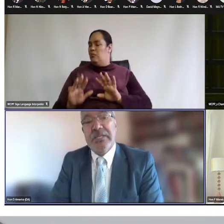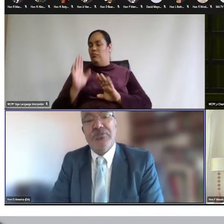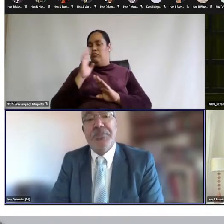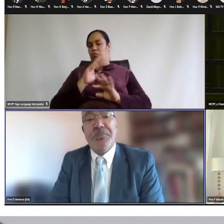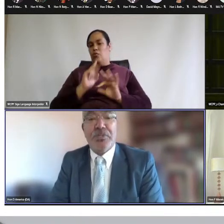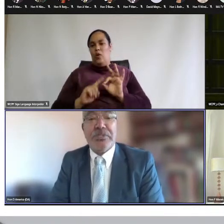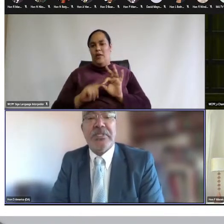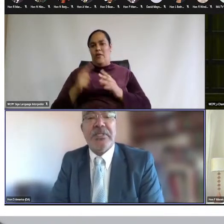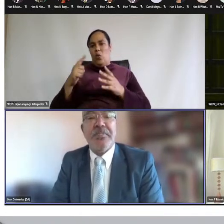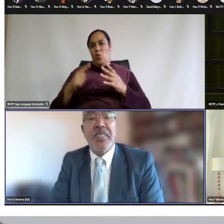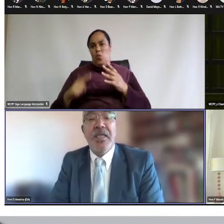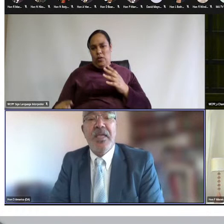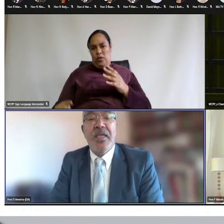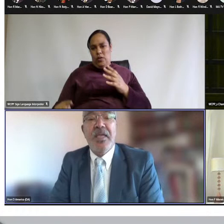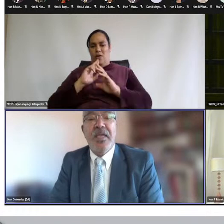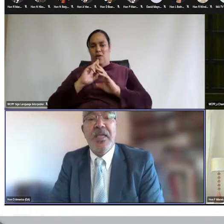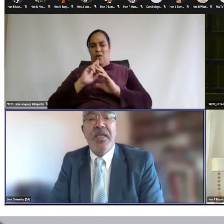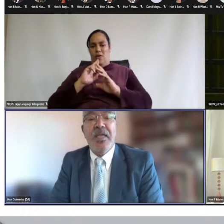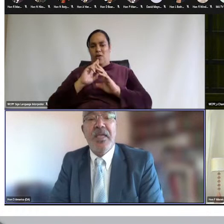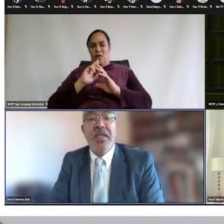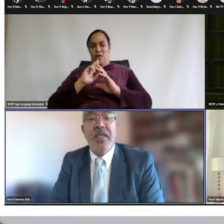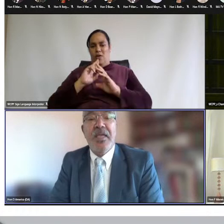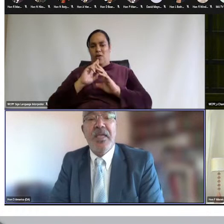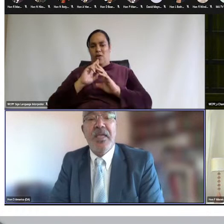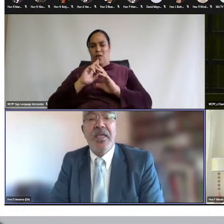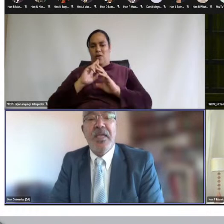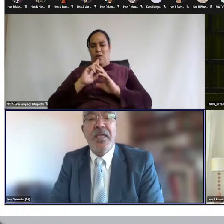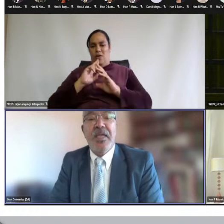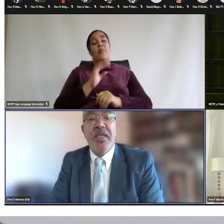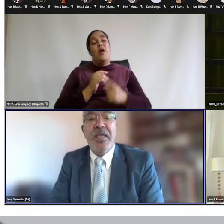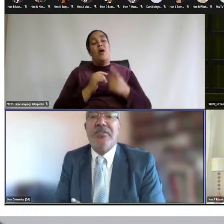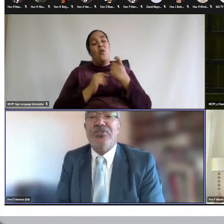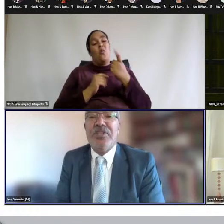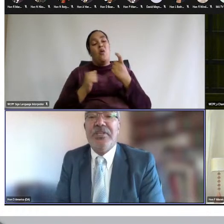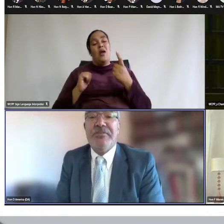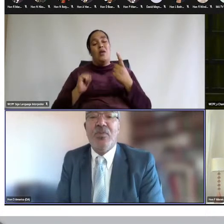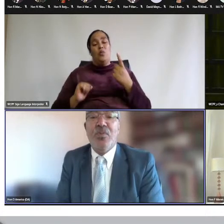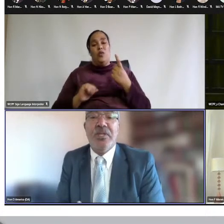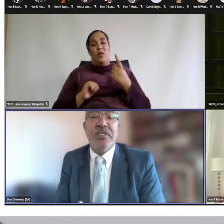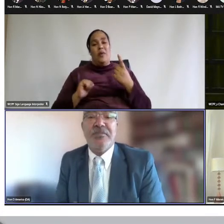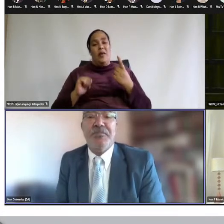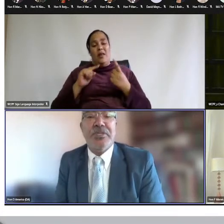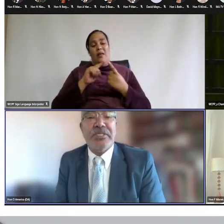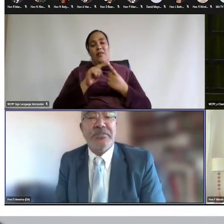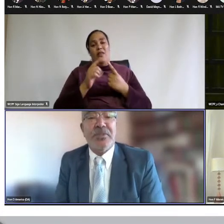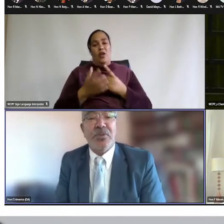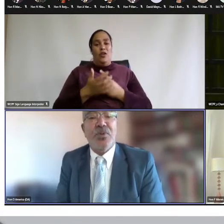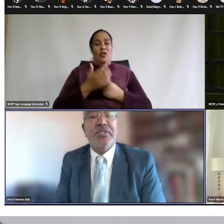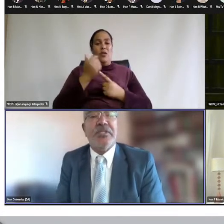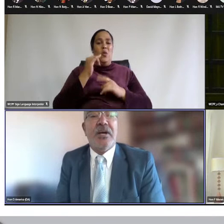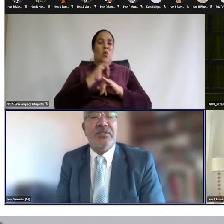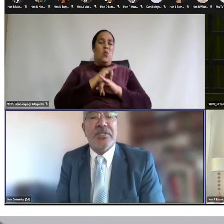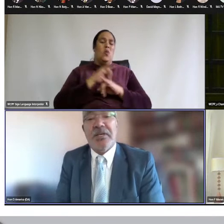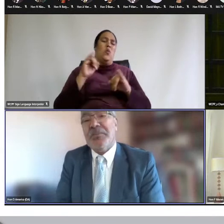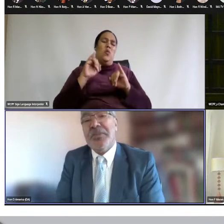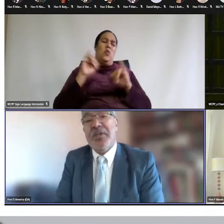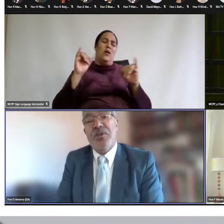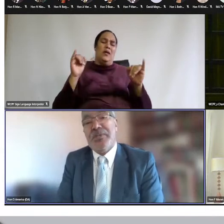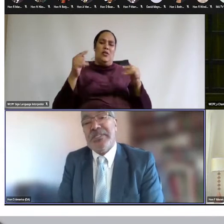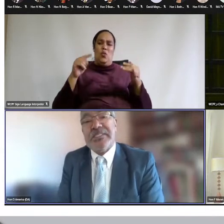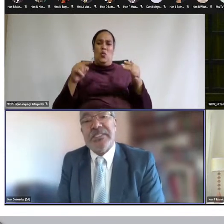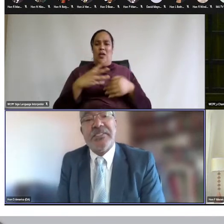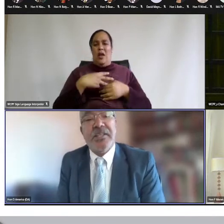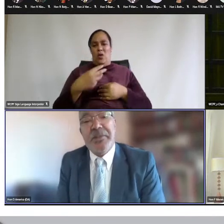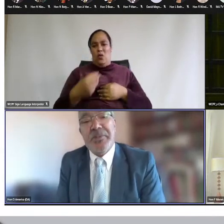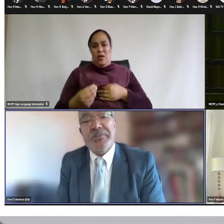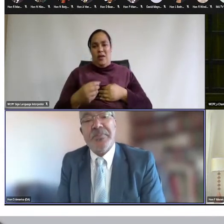audit report. Beaufort West is the only municipality that achieved the worst possible audit outcome, which